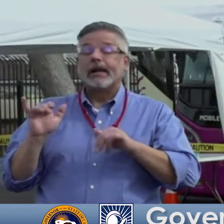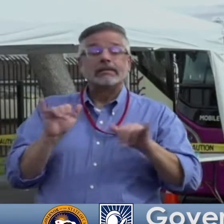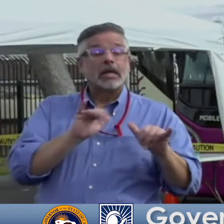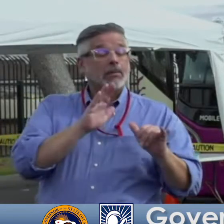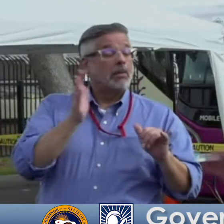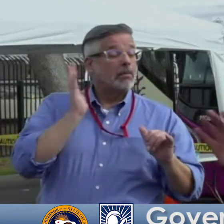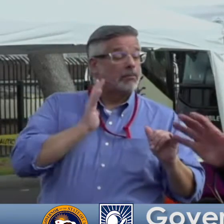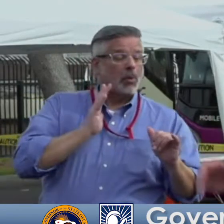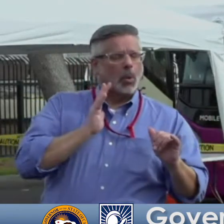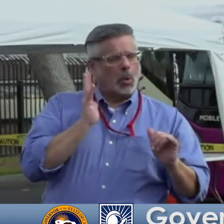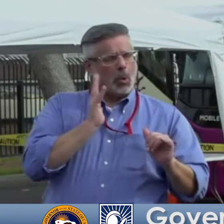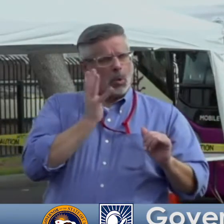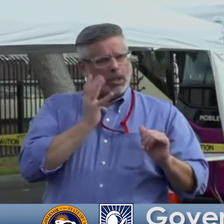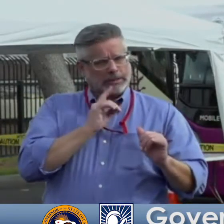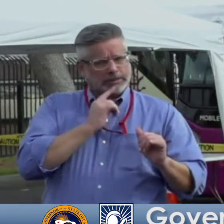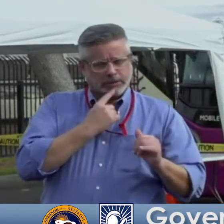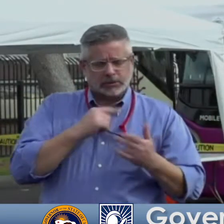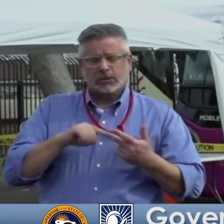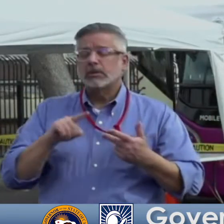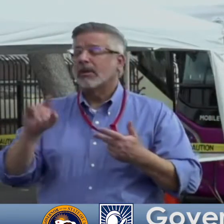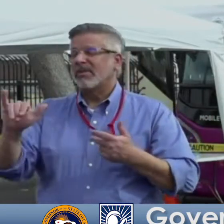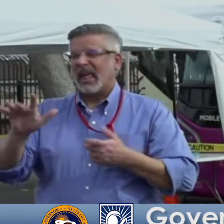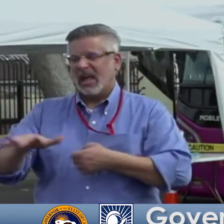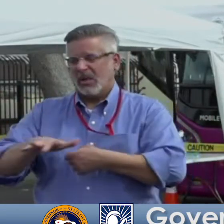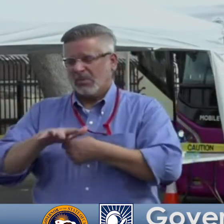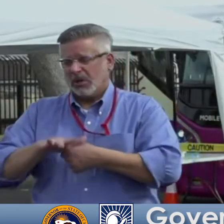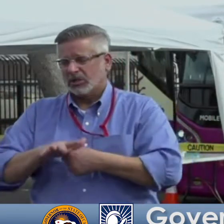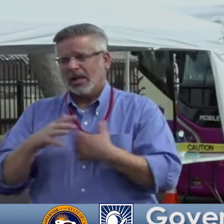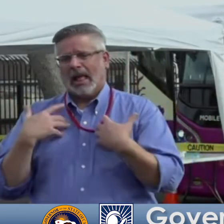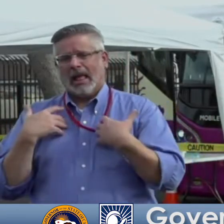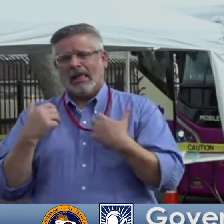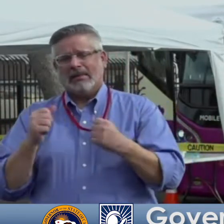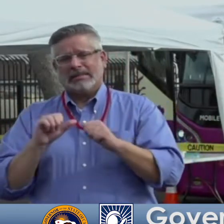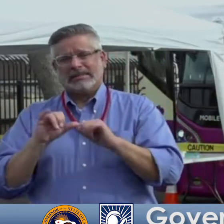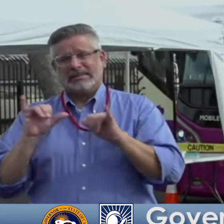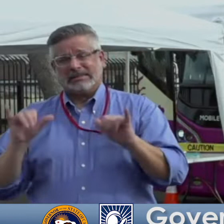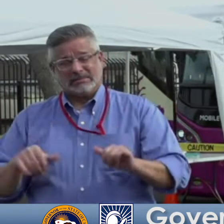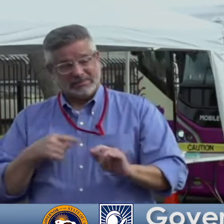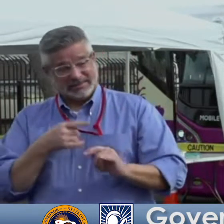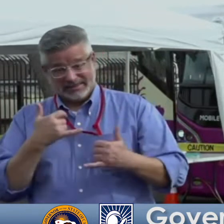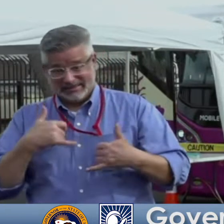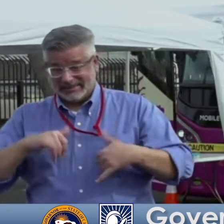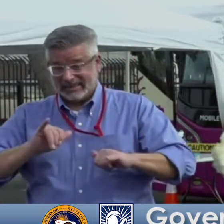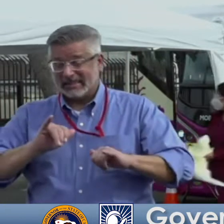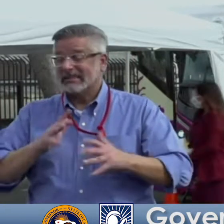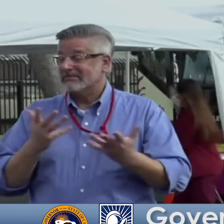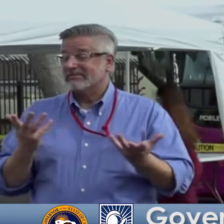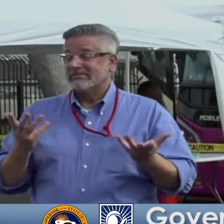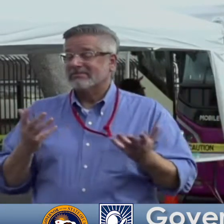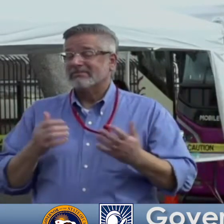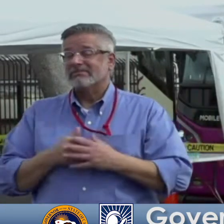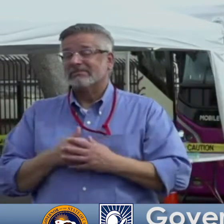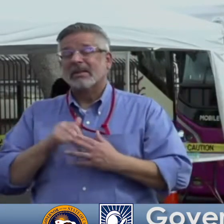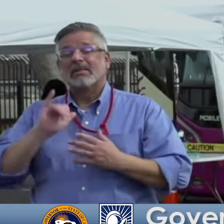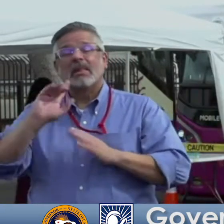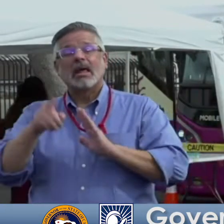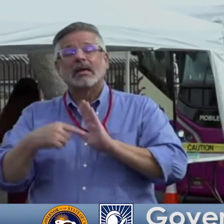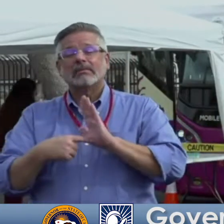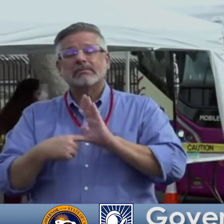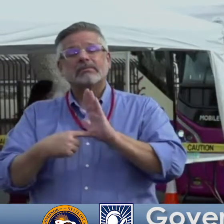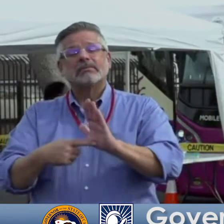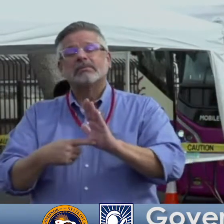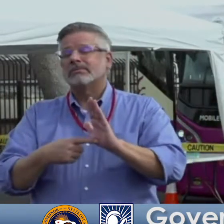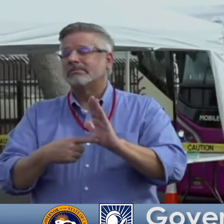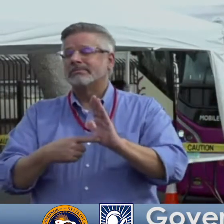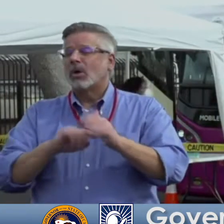aggregate puts enormous pressure ultimately on our healthcare system. And that is demonstrated and demonstrable